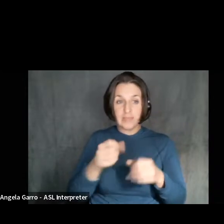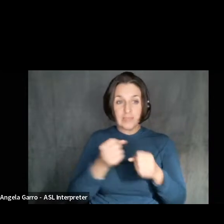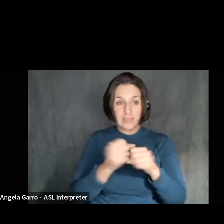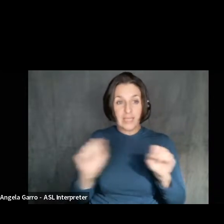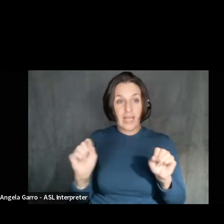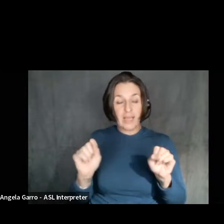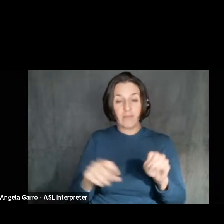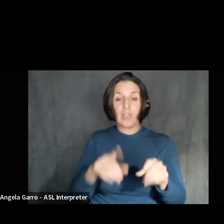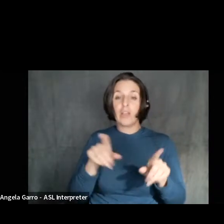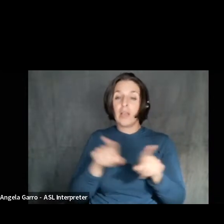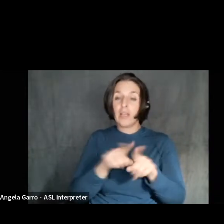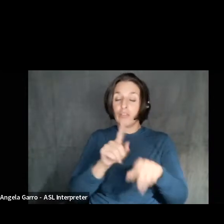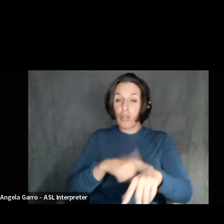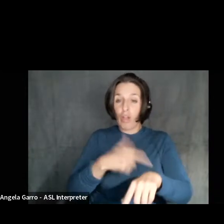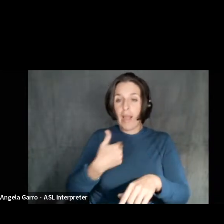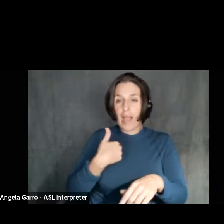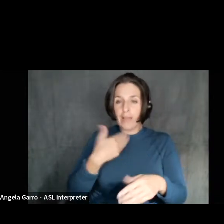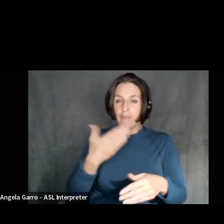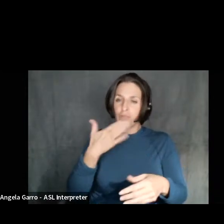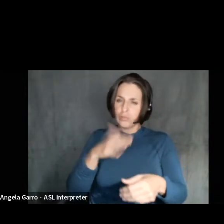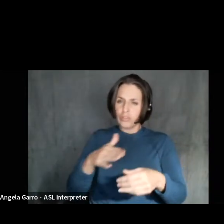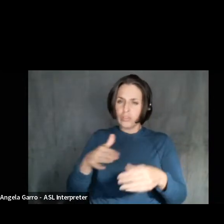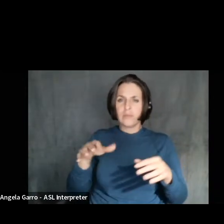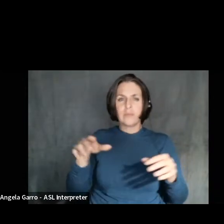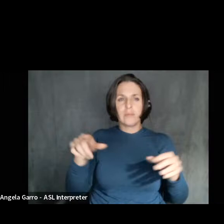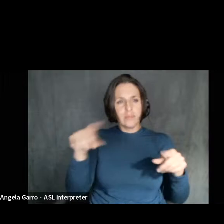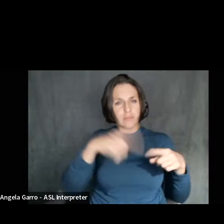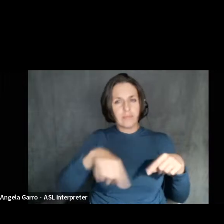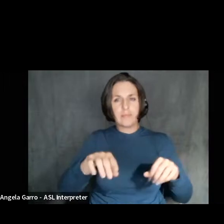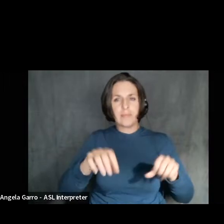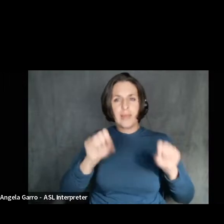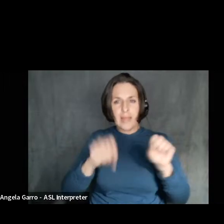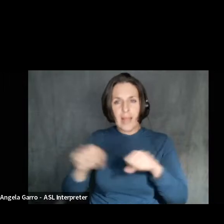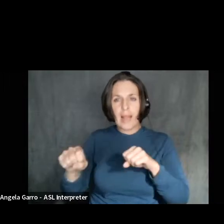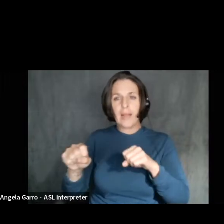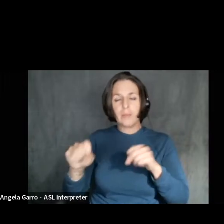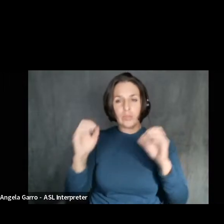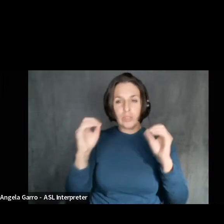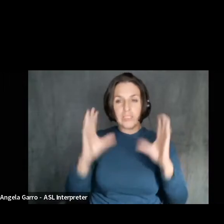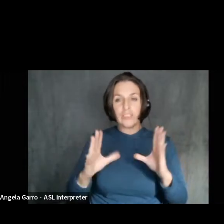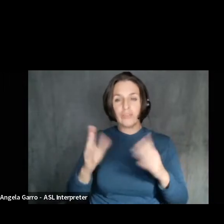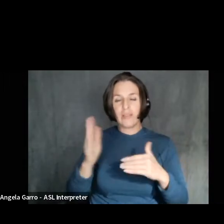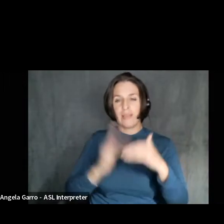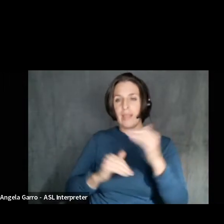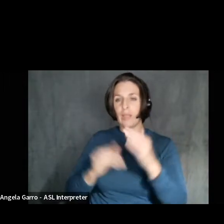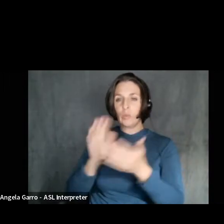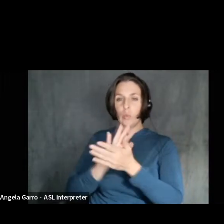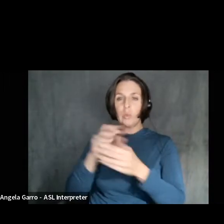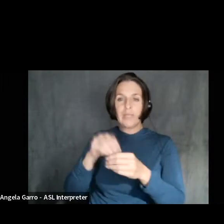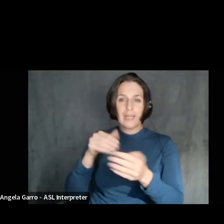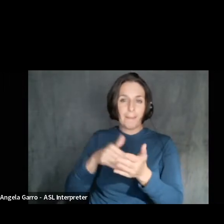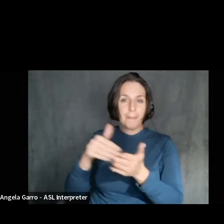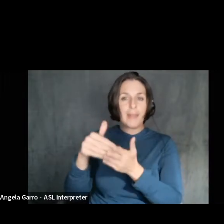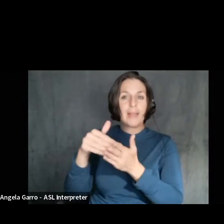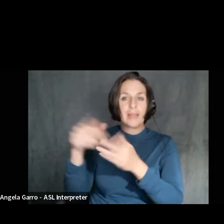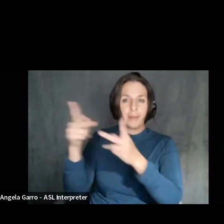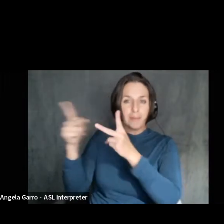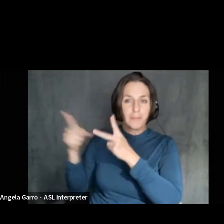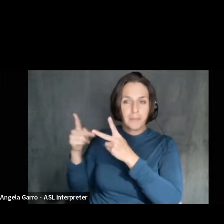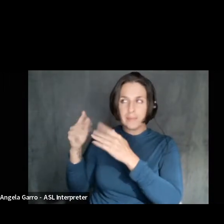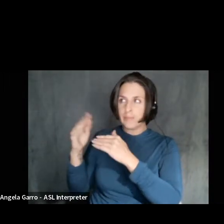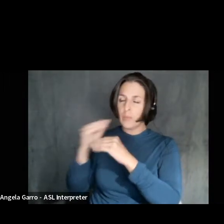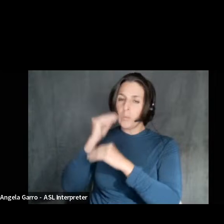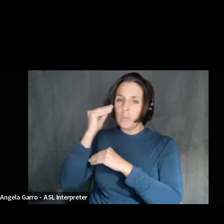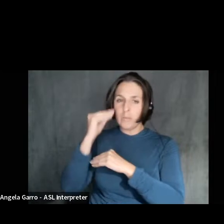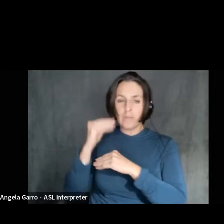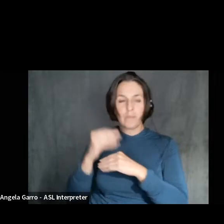competent educators, than to attend school in million-dollar palaces, there to be under the tutelage of persons of